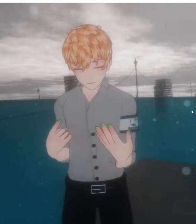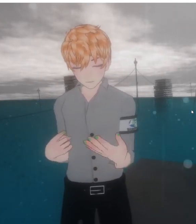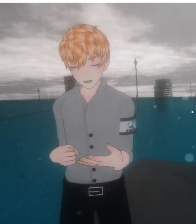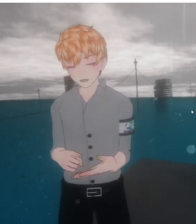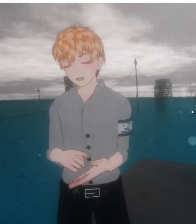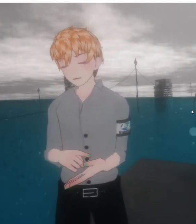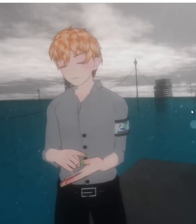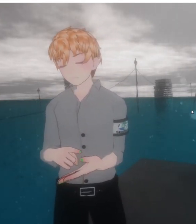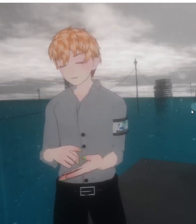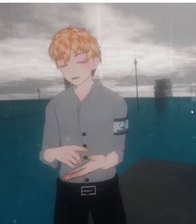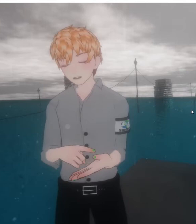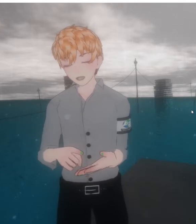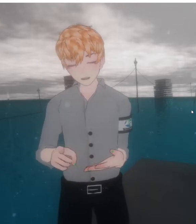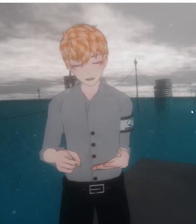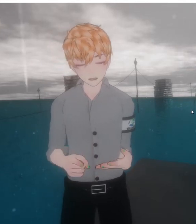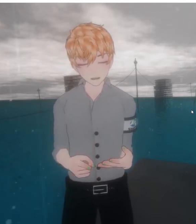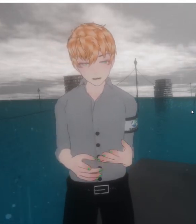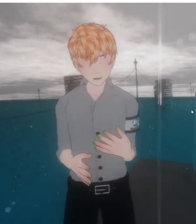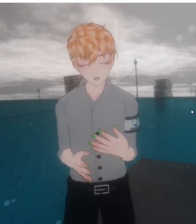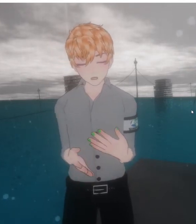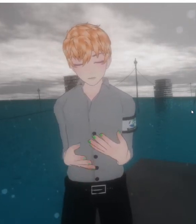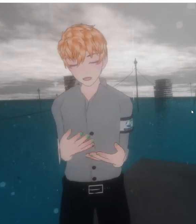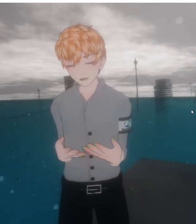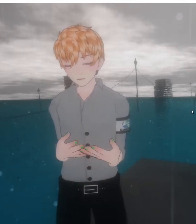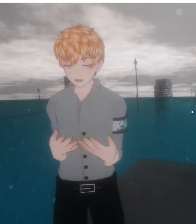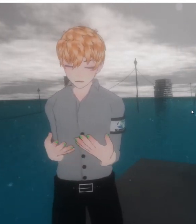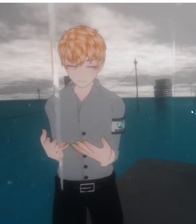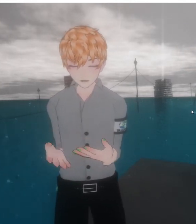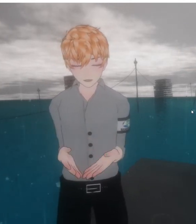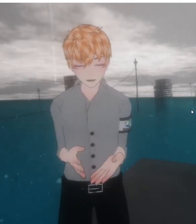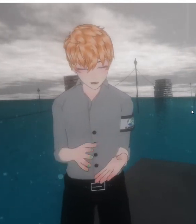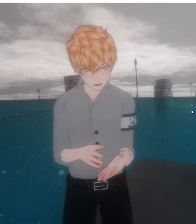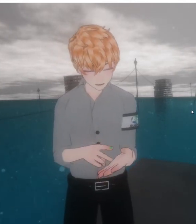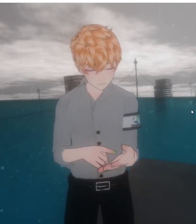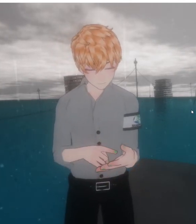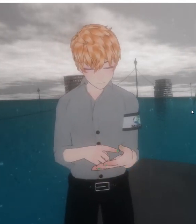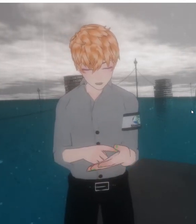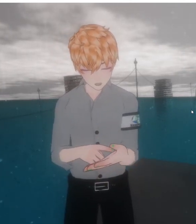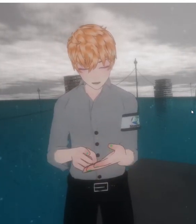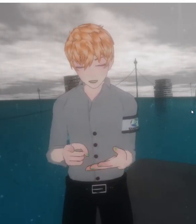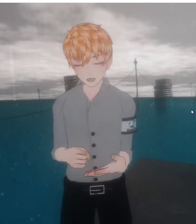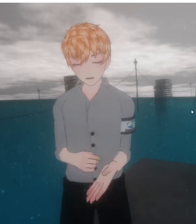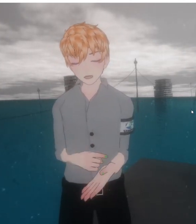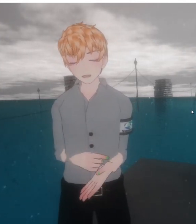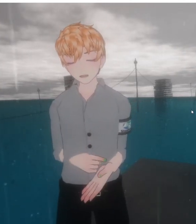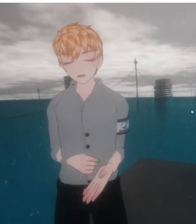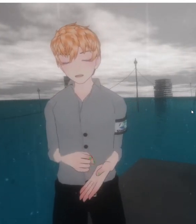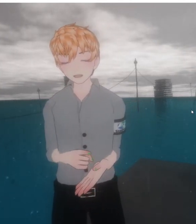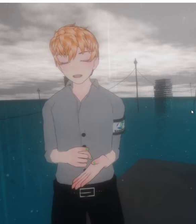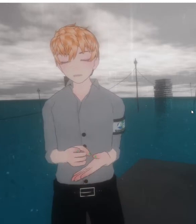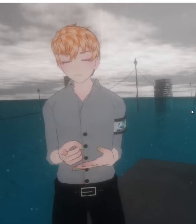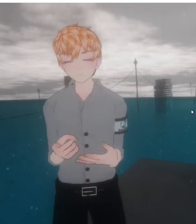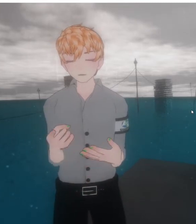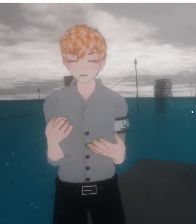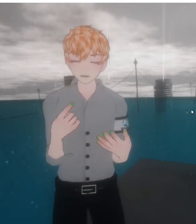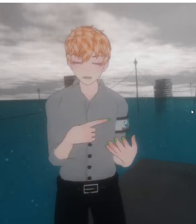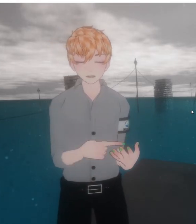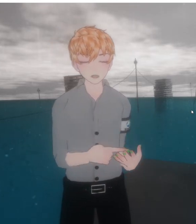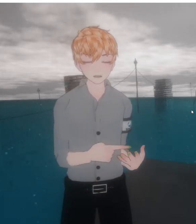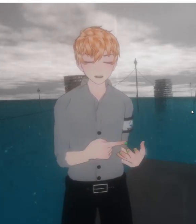now and I'm editing through a couple of books. But the current project that I'm working on, I'm going back and